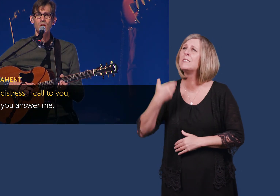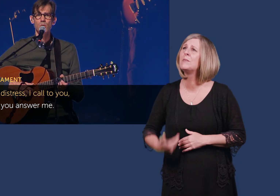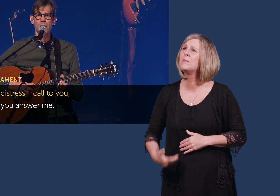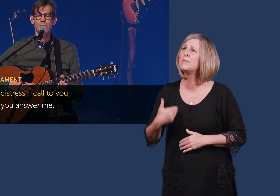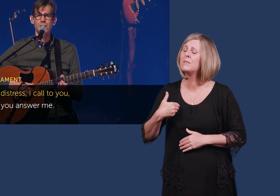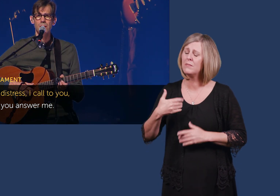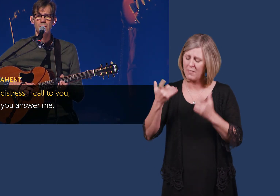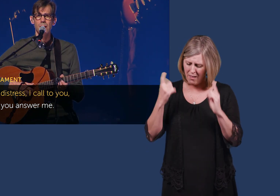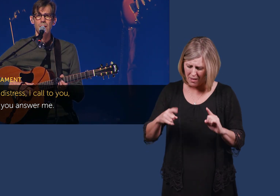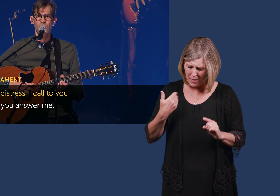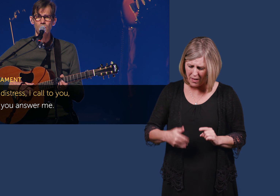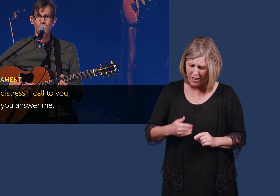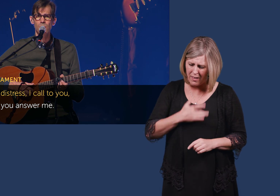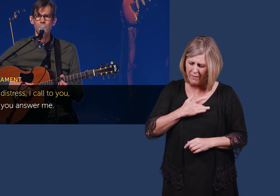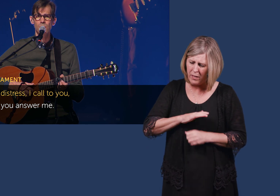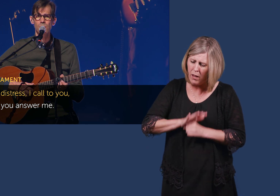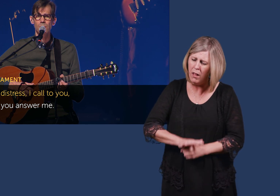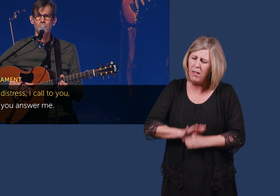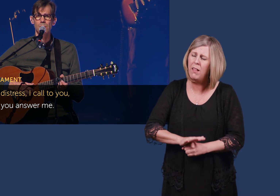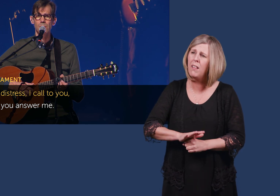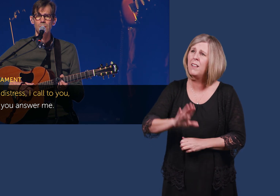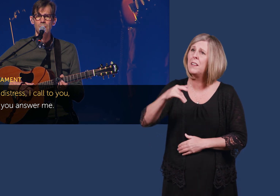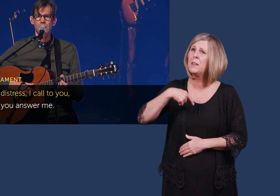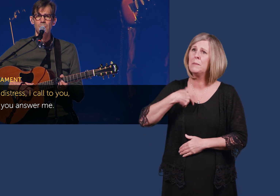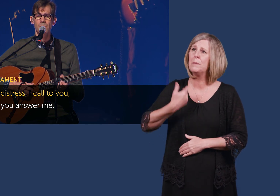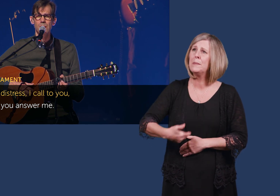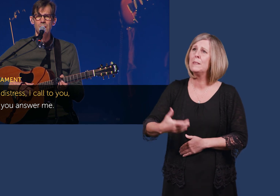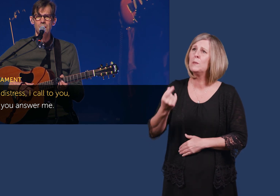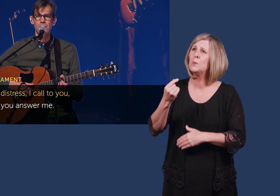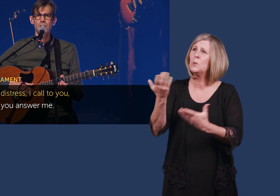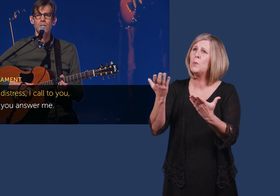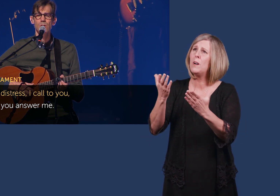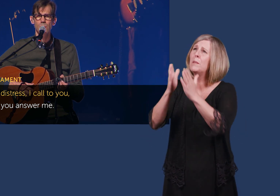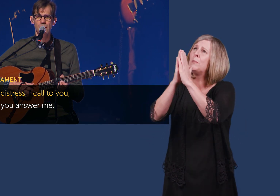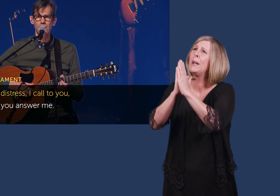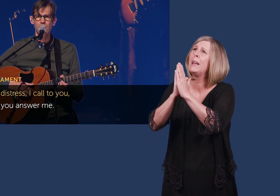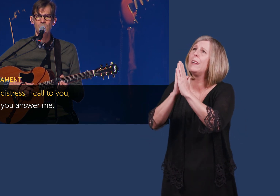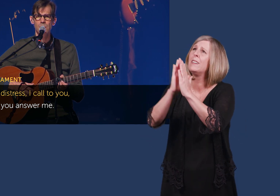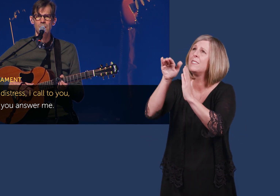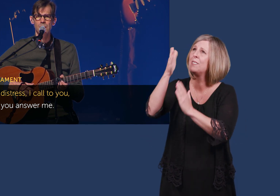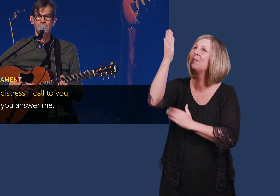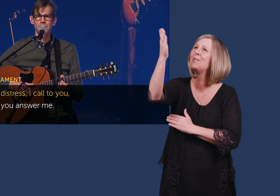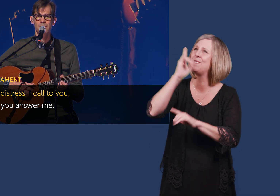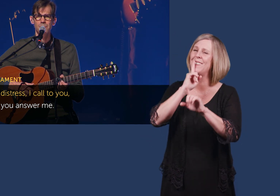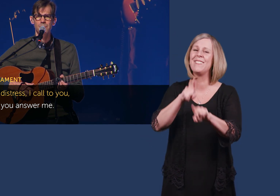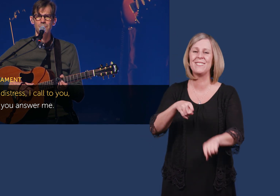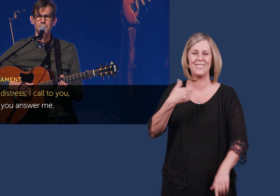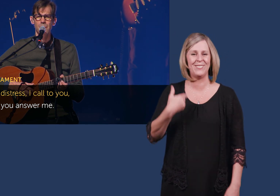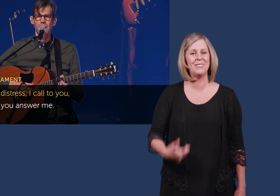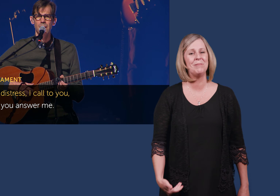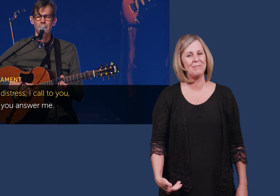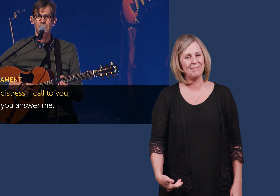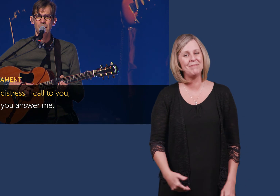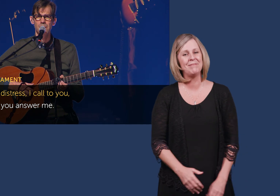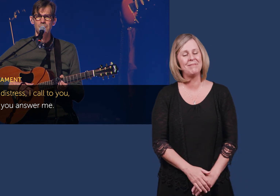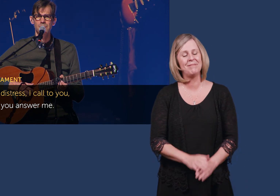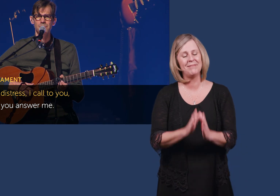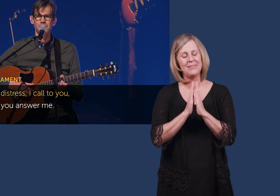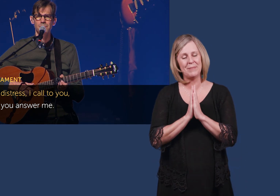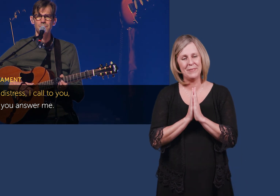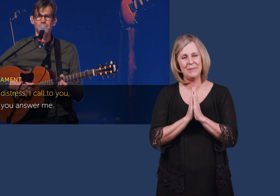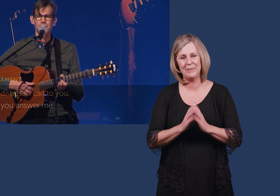in distress, I call to you because you answer me.